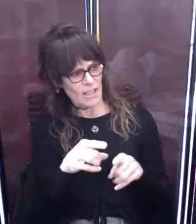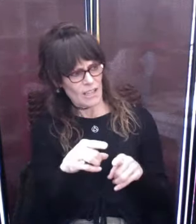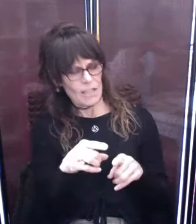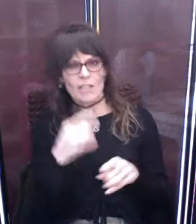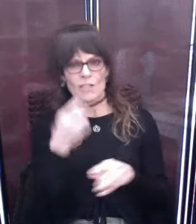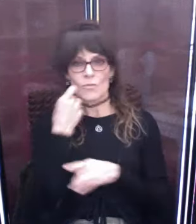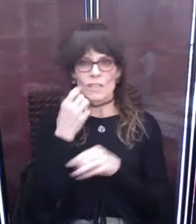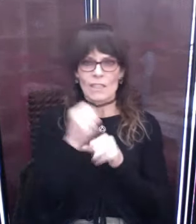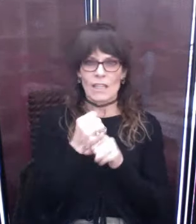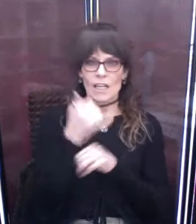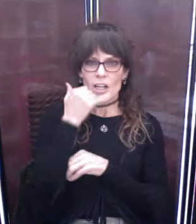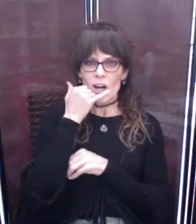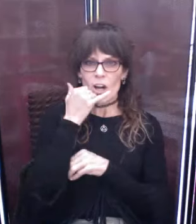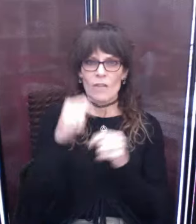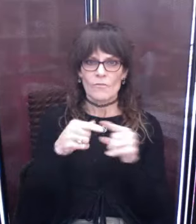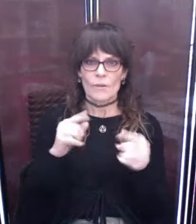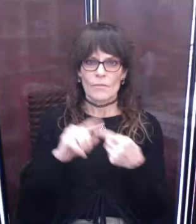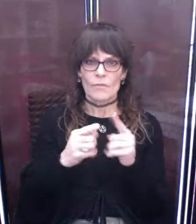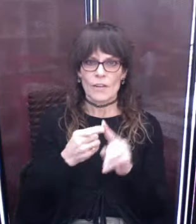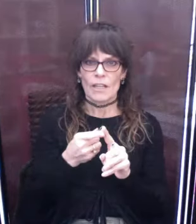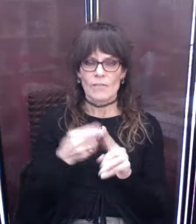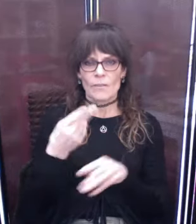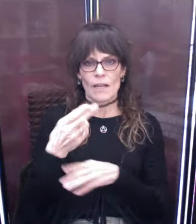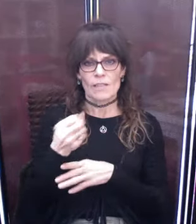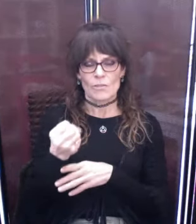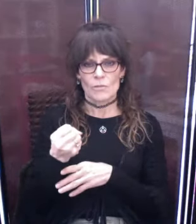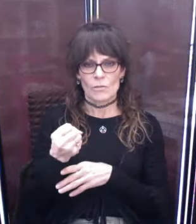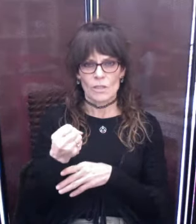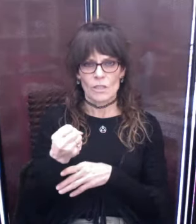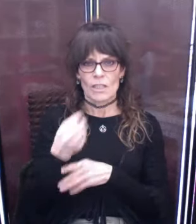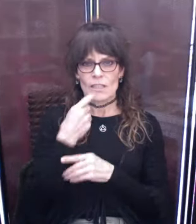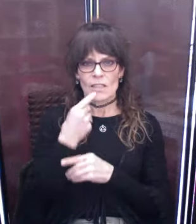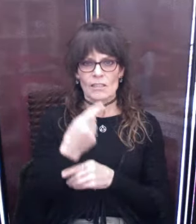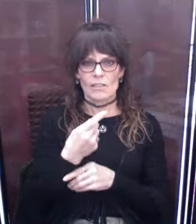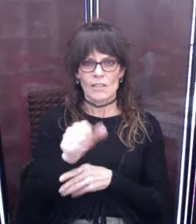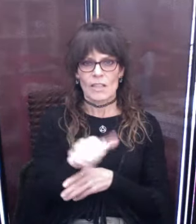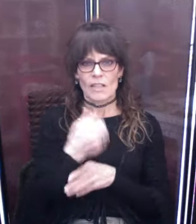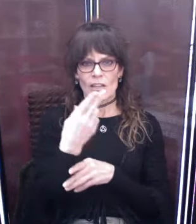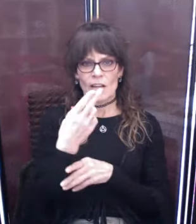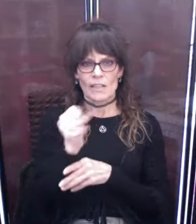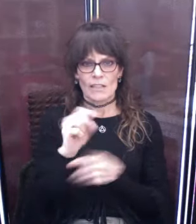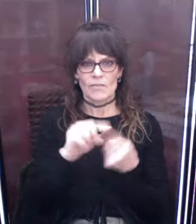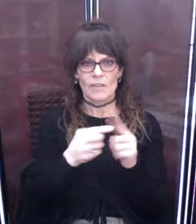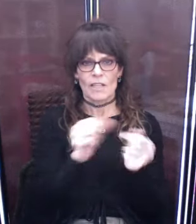call from a friend of hers from her high school days telling her that another high school friend had committed suicide the night before.